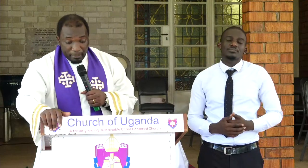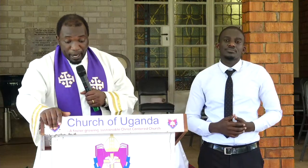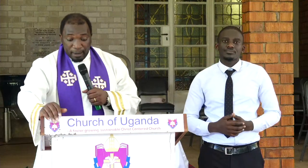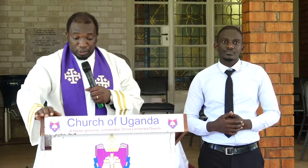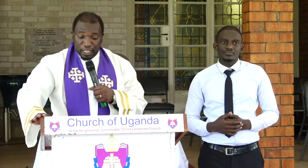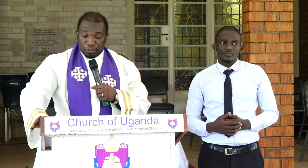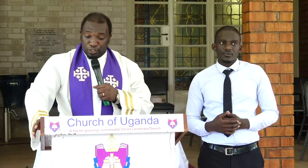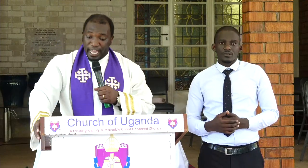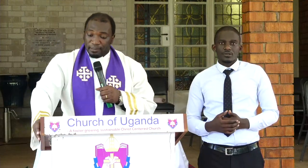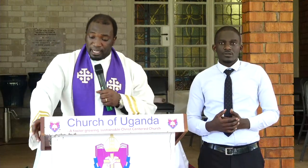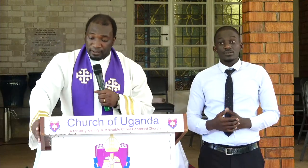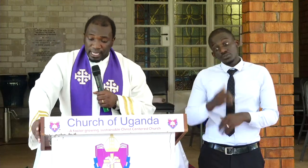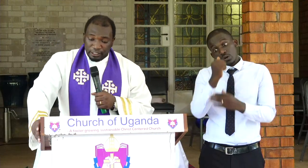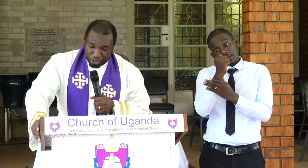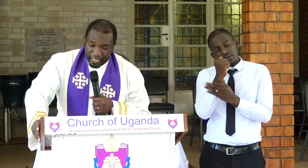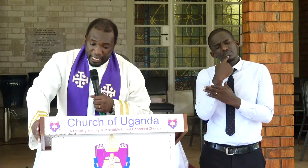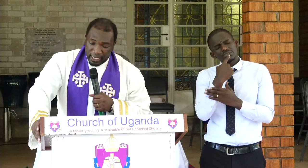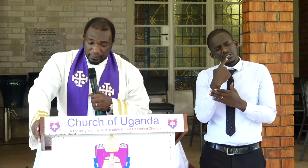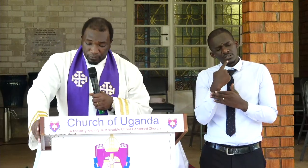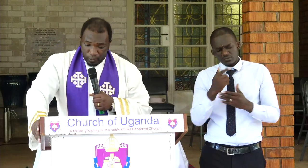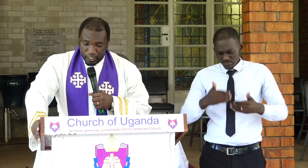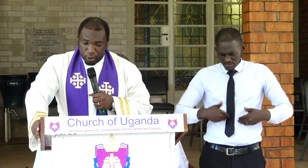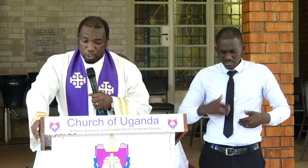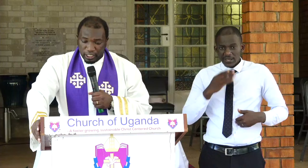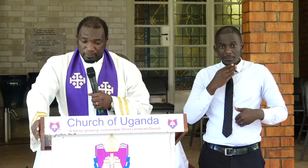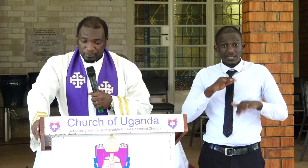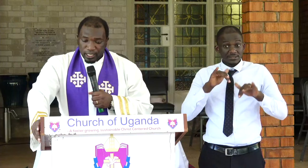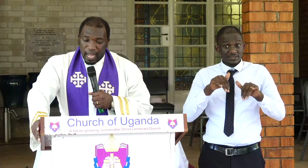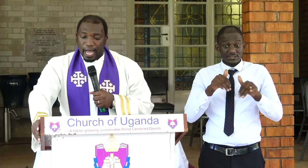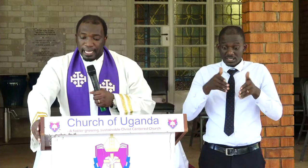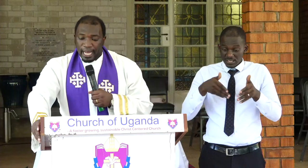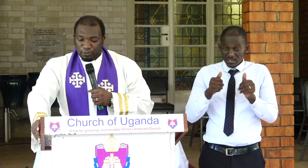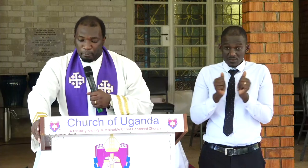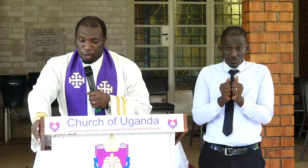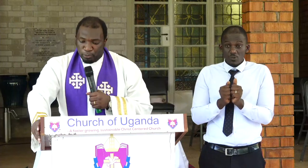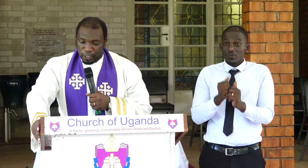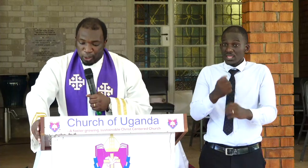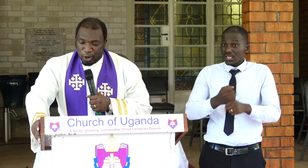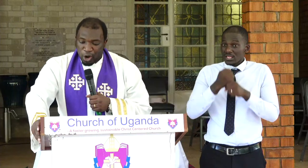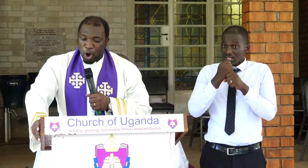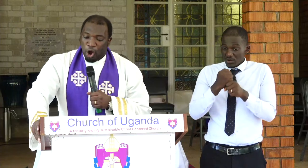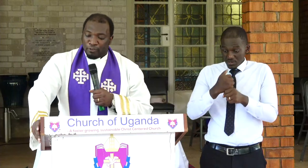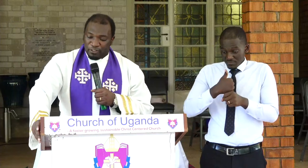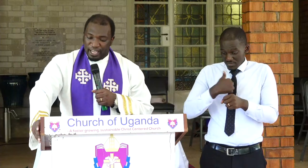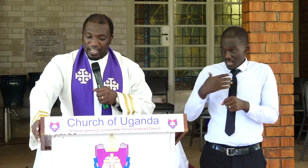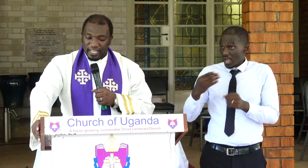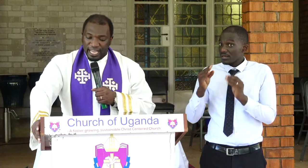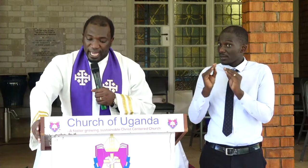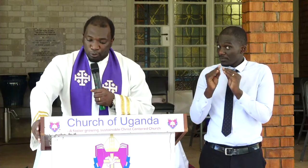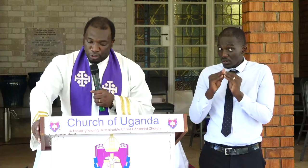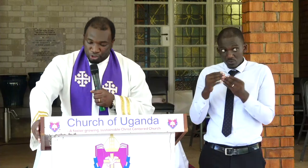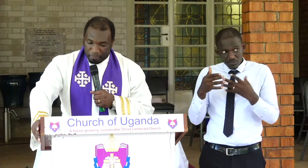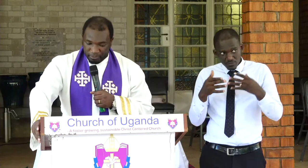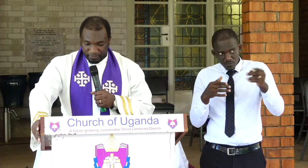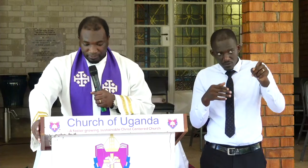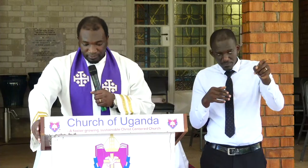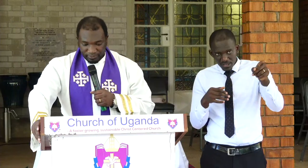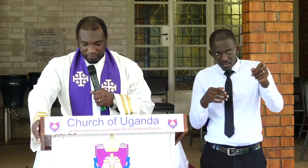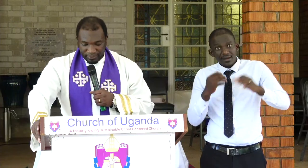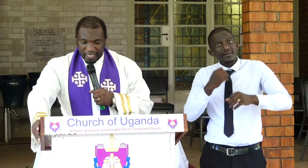Then Abraham said to the young men, stay here with the donkey. I and the boy will go over there and